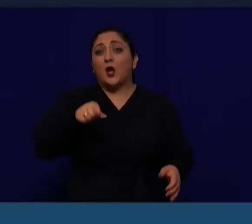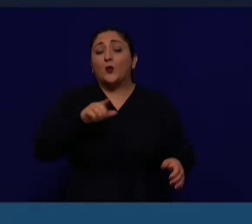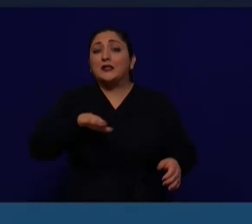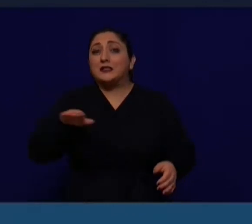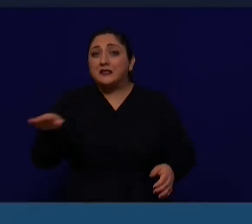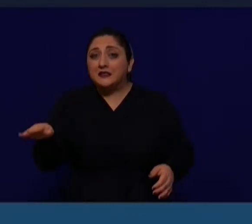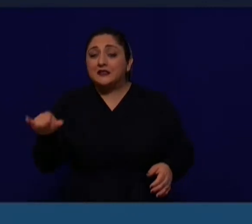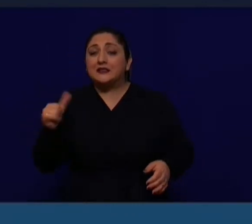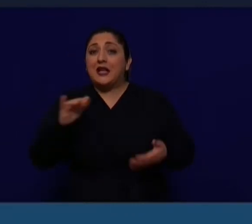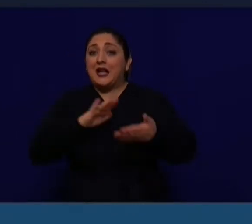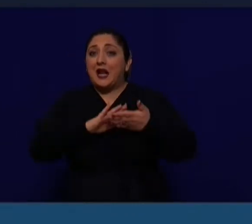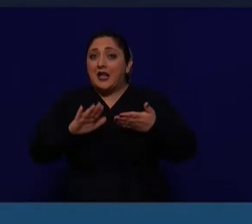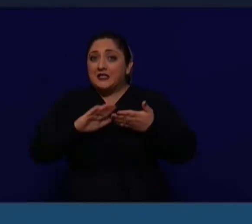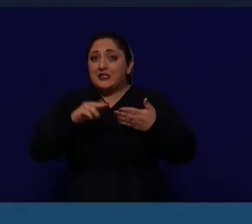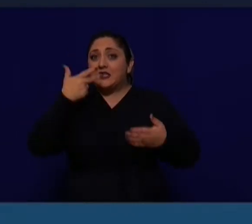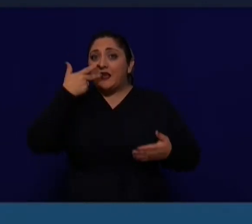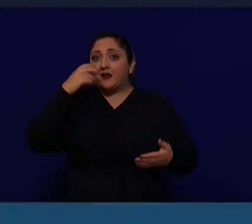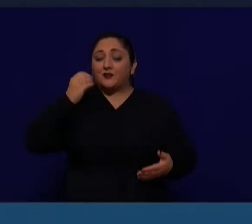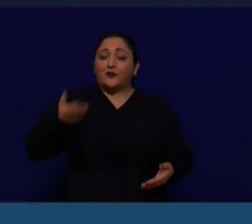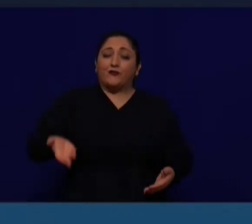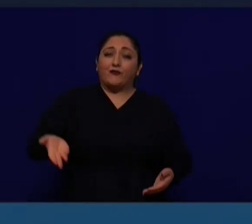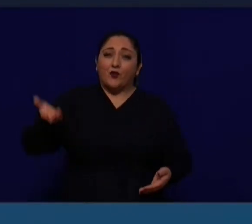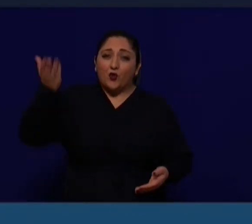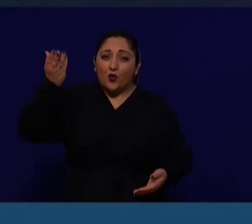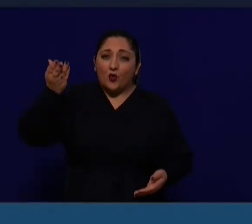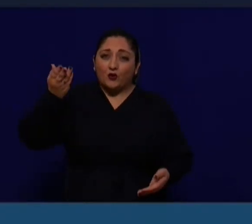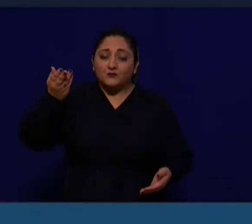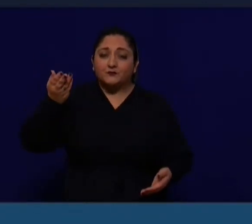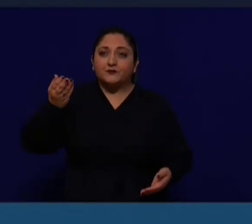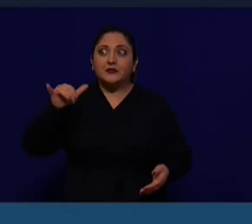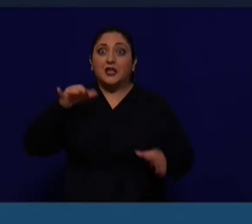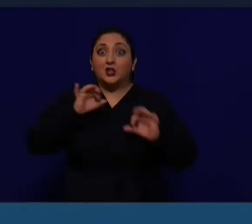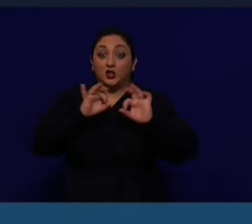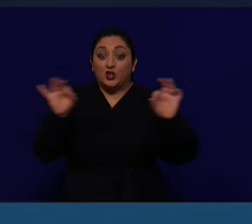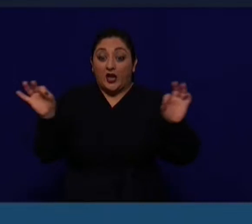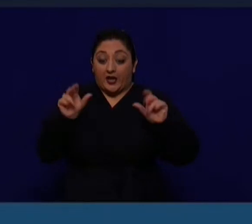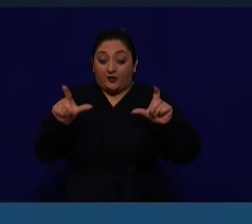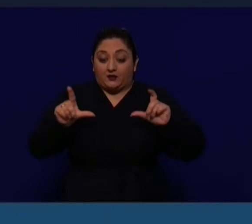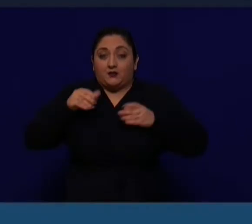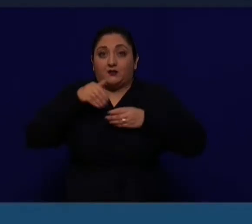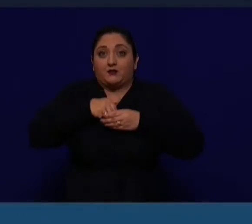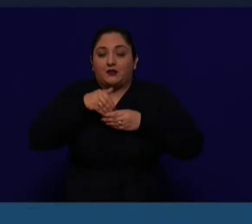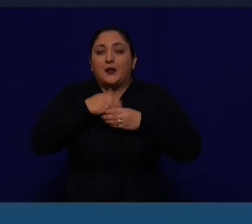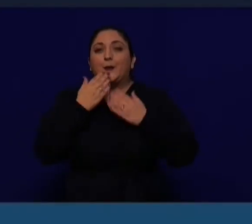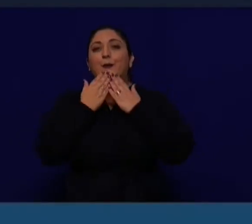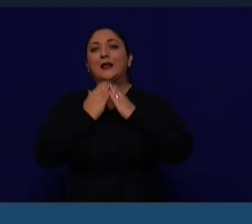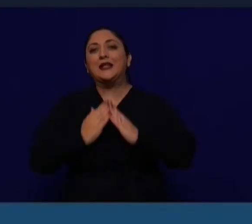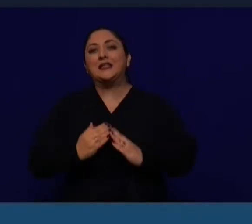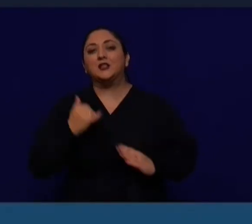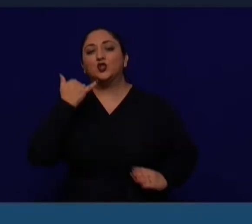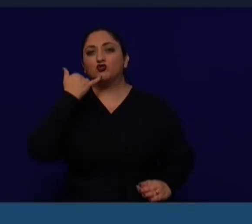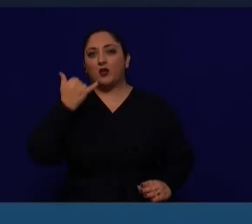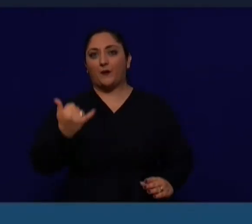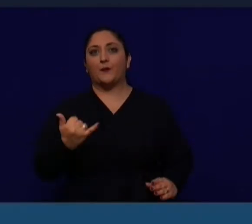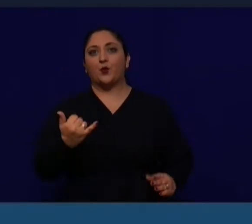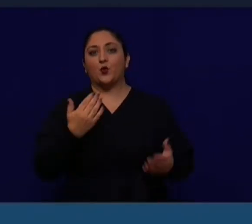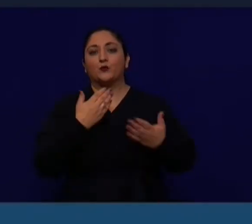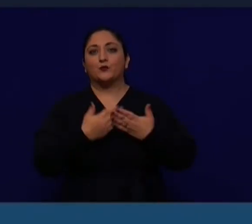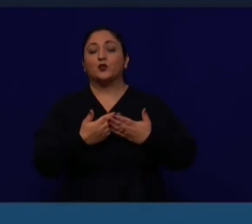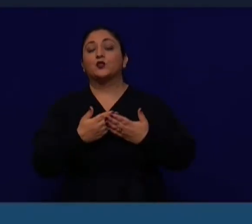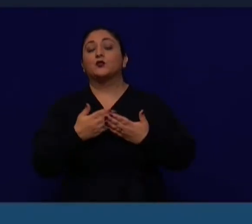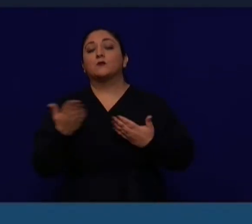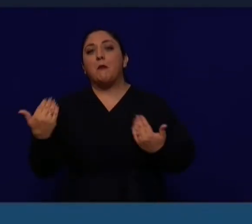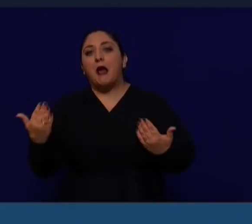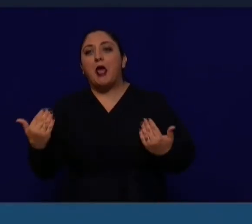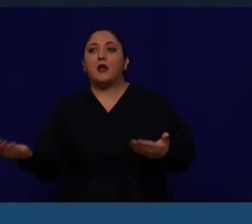kollha li huma il fuq minn 80 sena jekk għall-kombinazzjoni ma rċivejtux l-invit ċemplulna ħalli issa nkun nistgħu nibagħtu lilkom